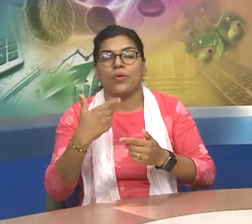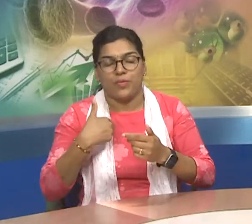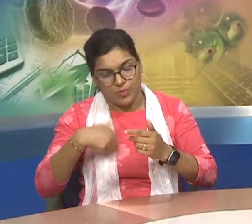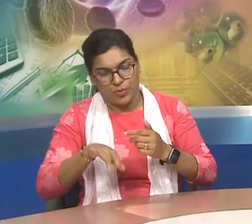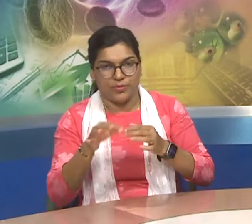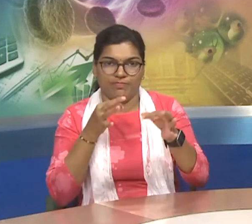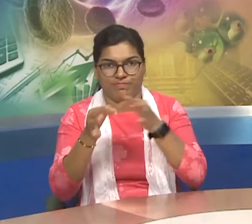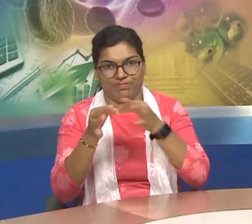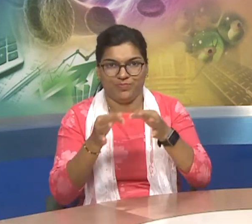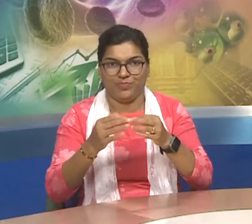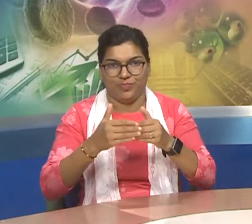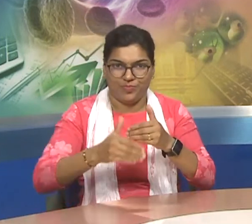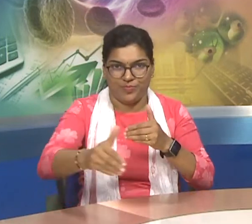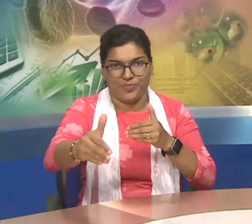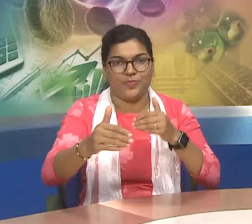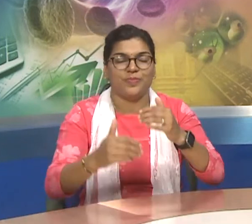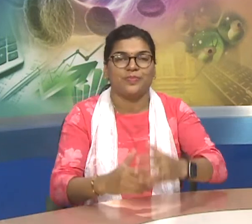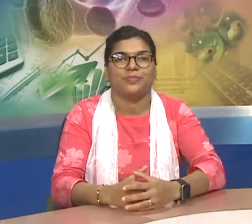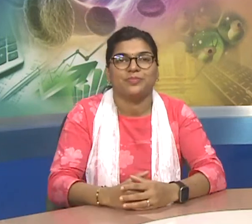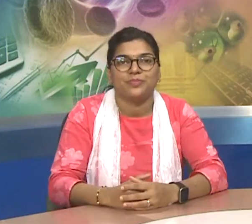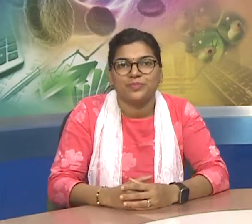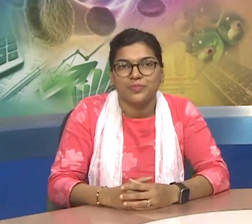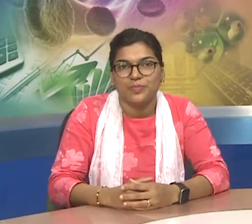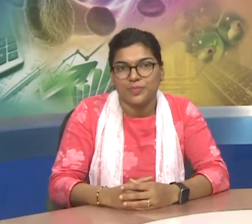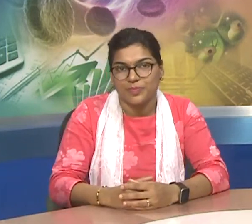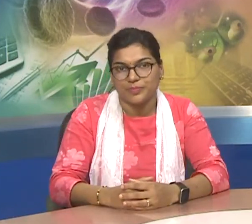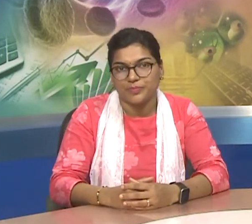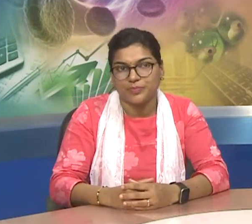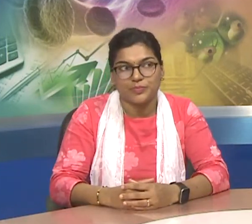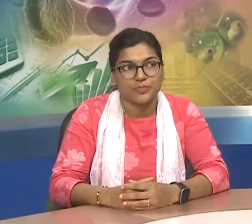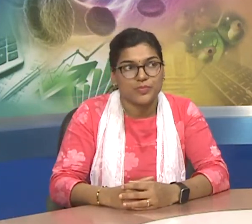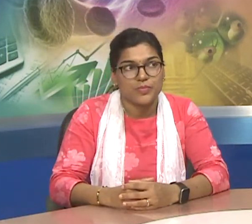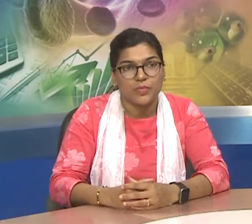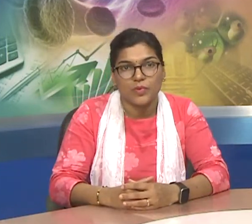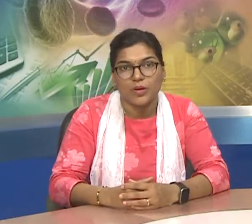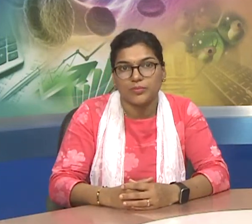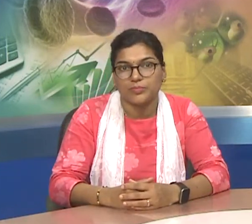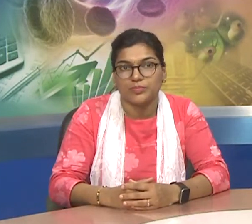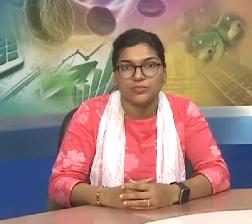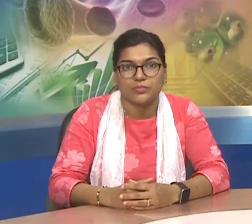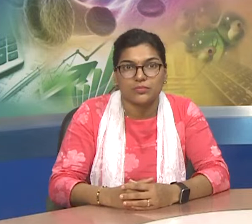by going through this chapter. Along with that, we will understand the computerized services.